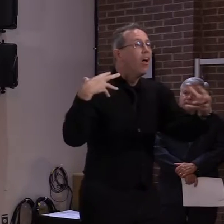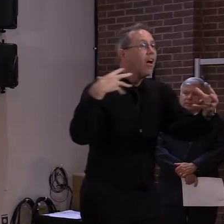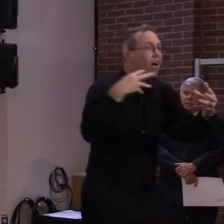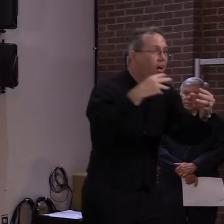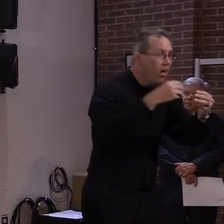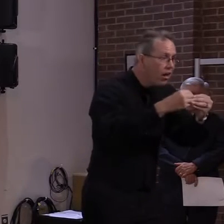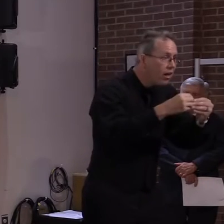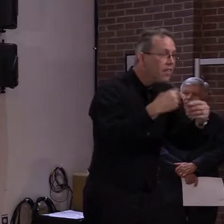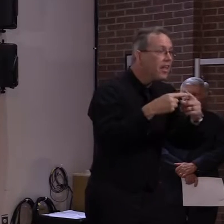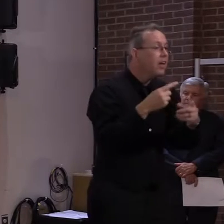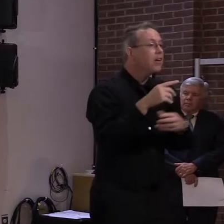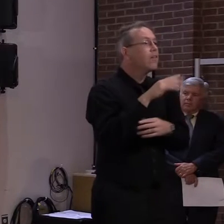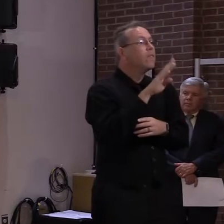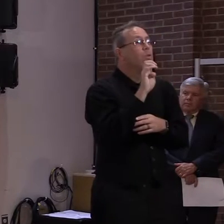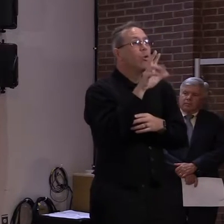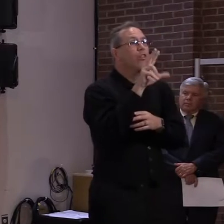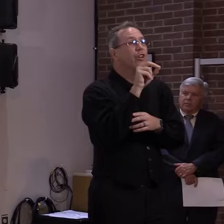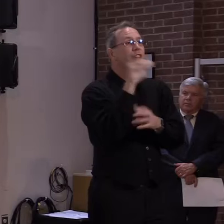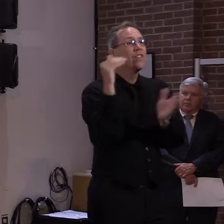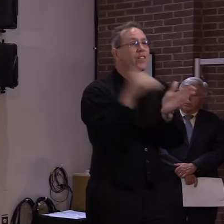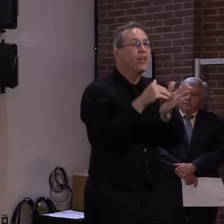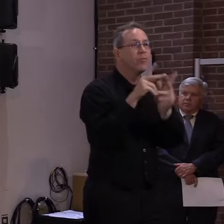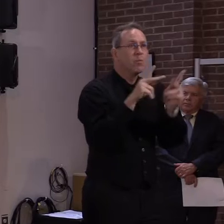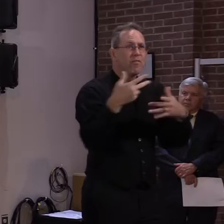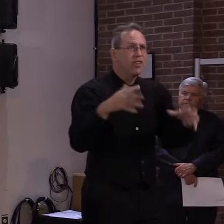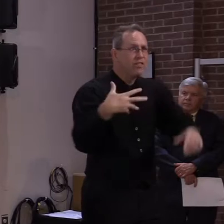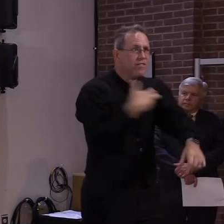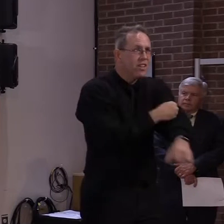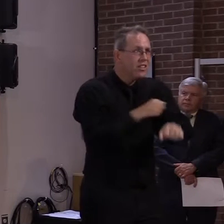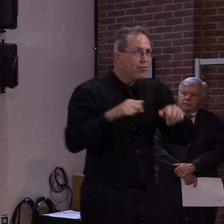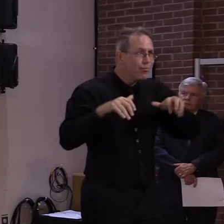430,000 fully vaccinated Vermonters,